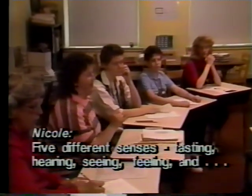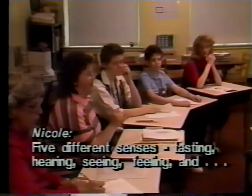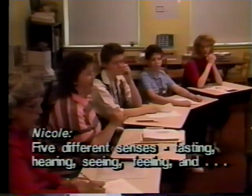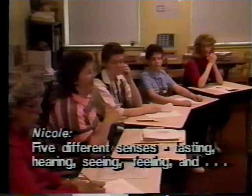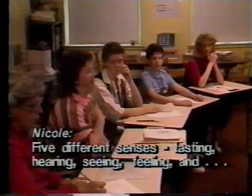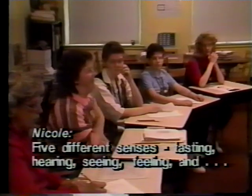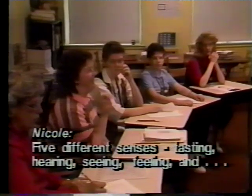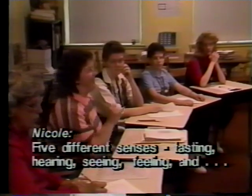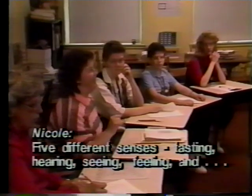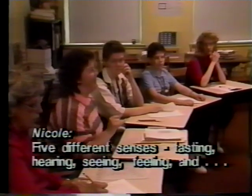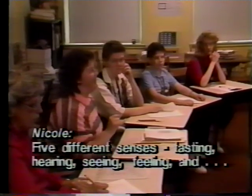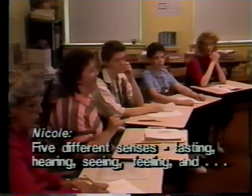feeling.